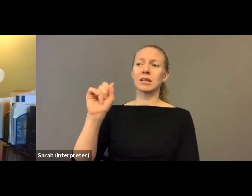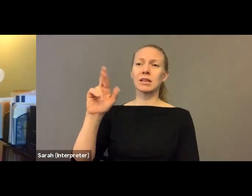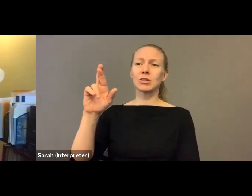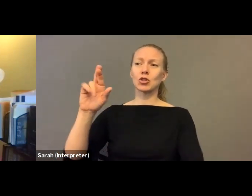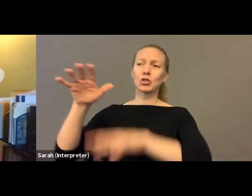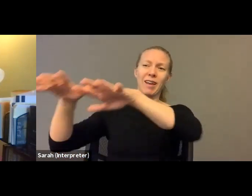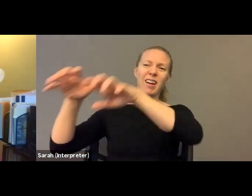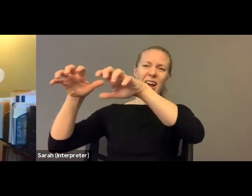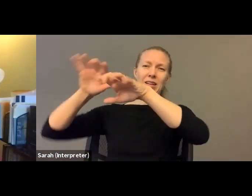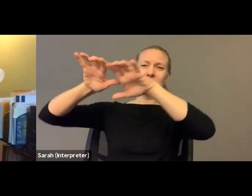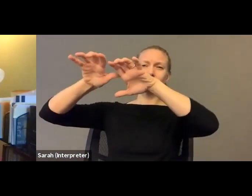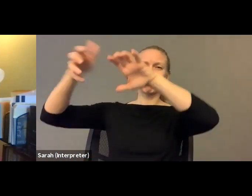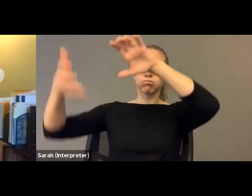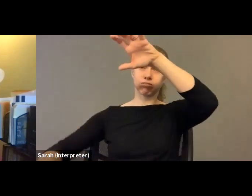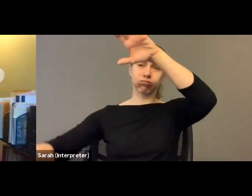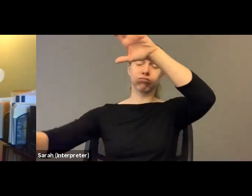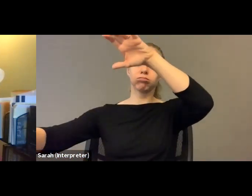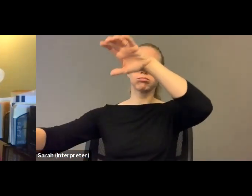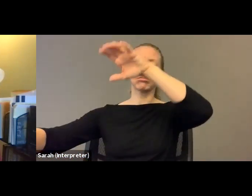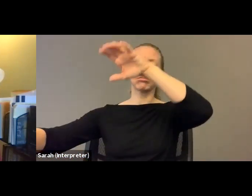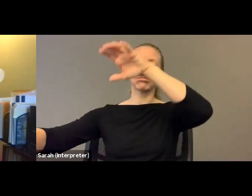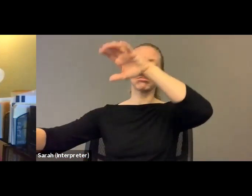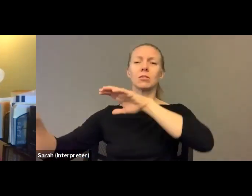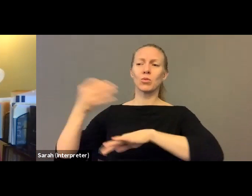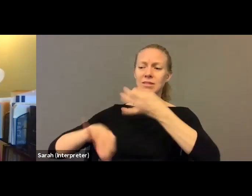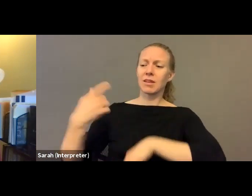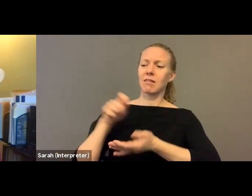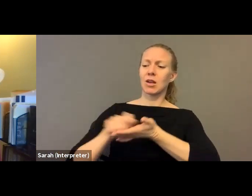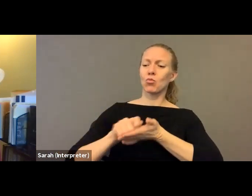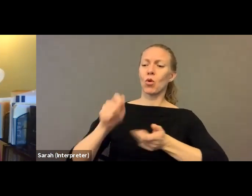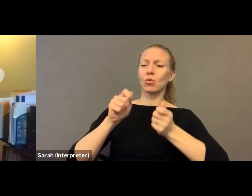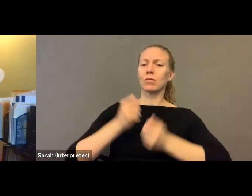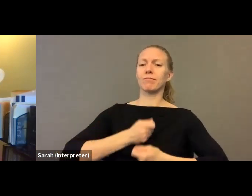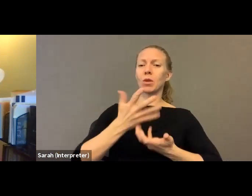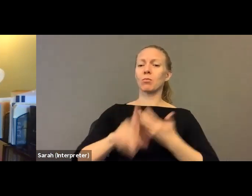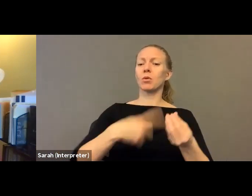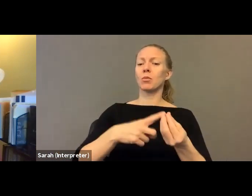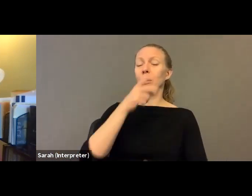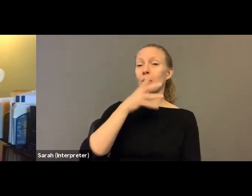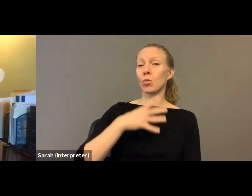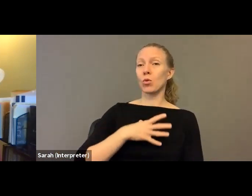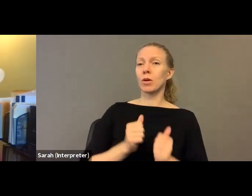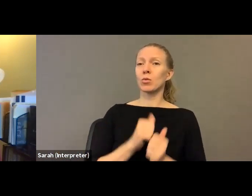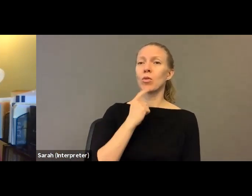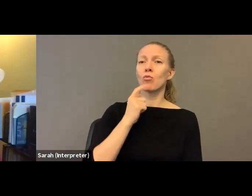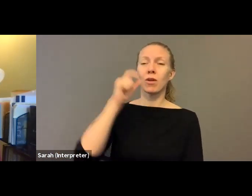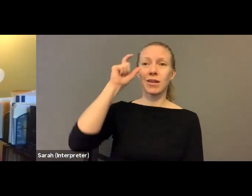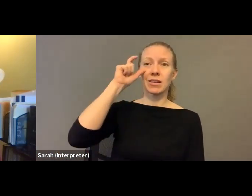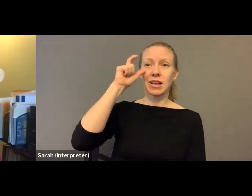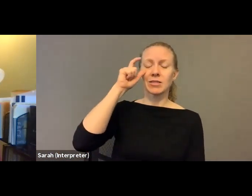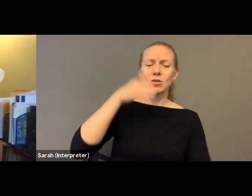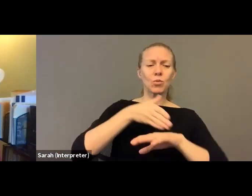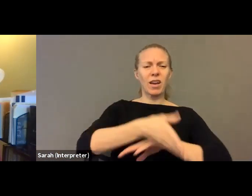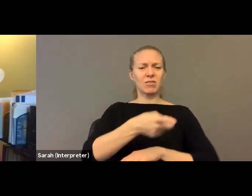poem instead about the woman with red glasses who, after a Know Your Rights training, gave me her notice